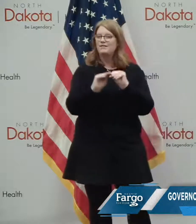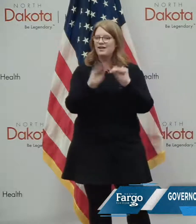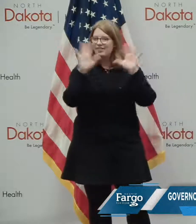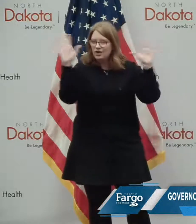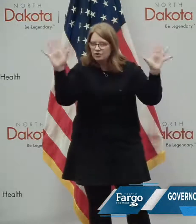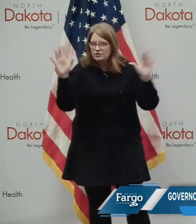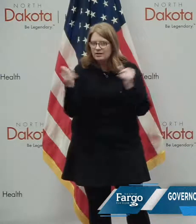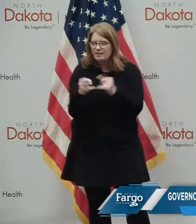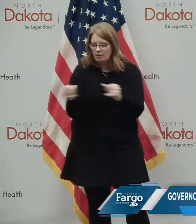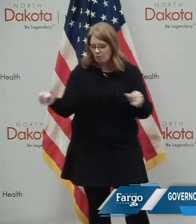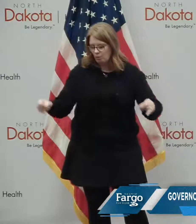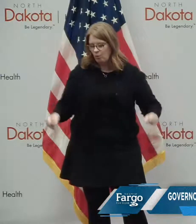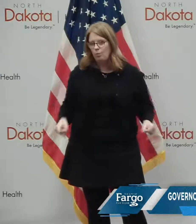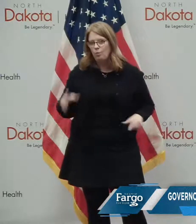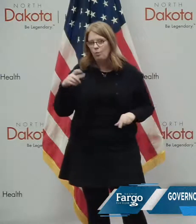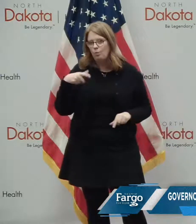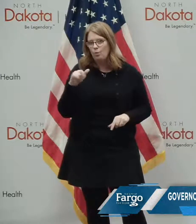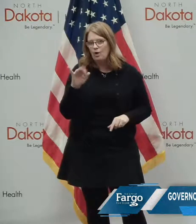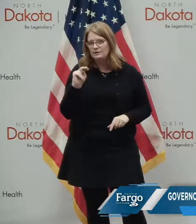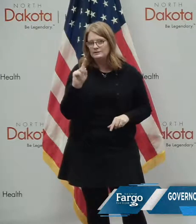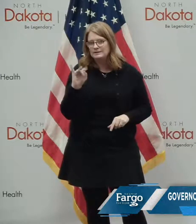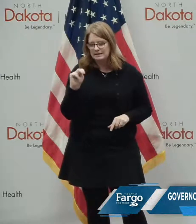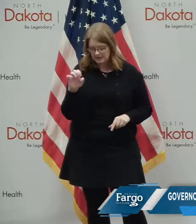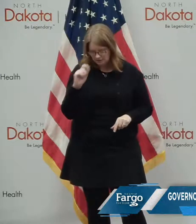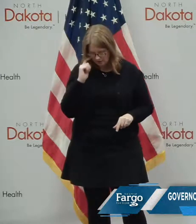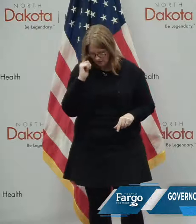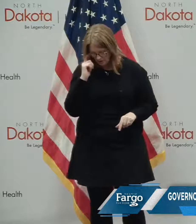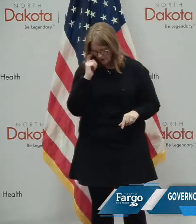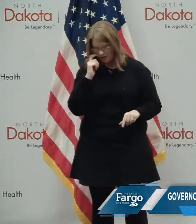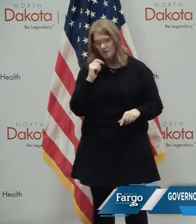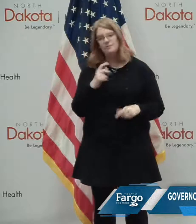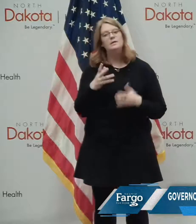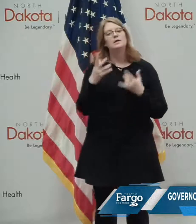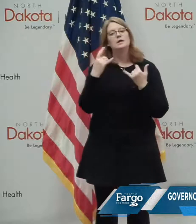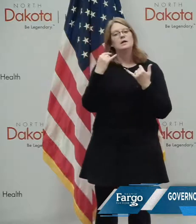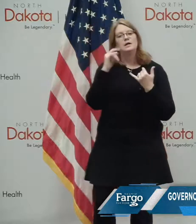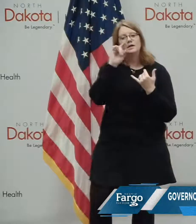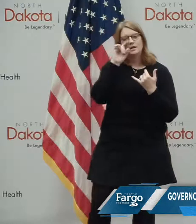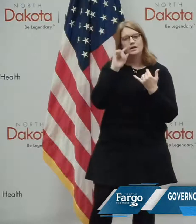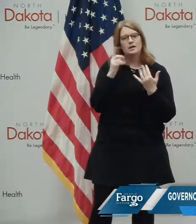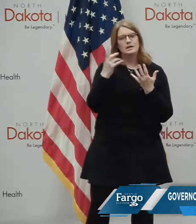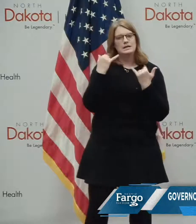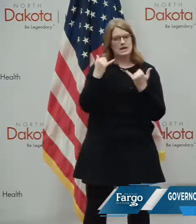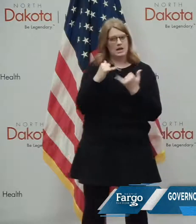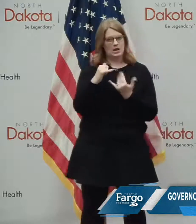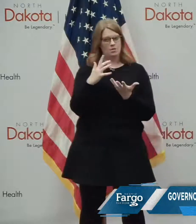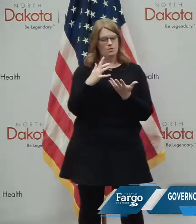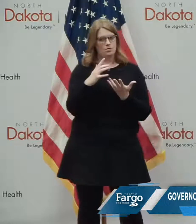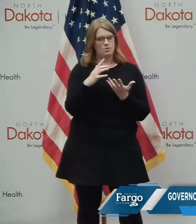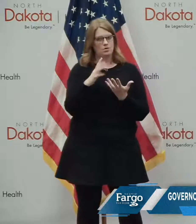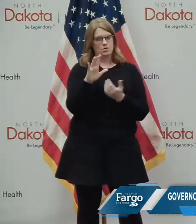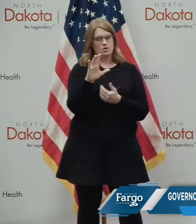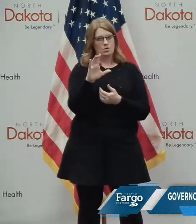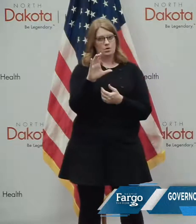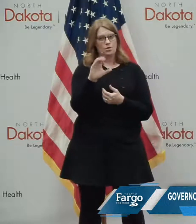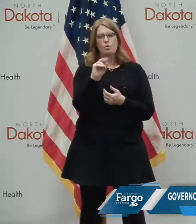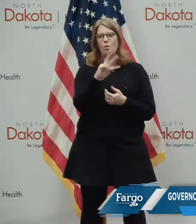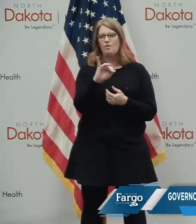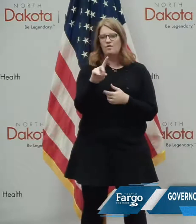there's we know that right now that again COVID is also transmitted